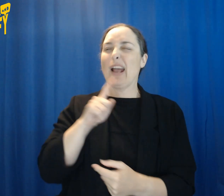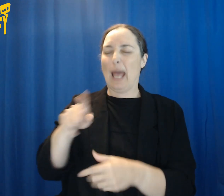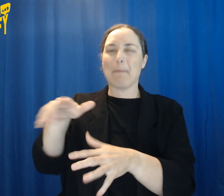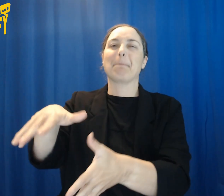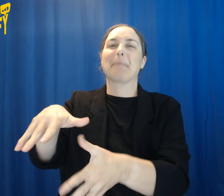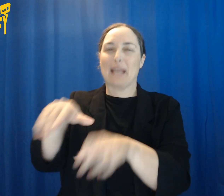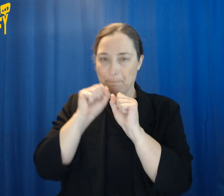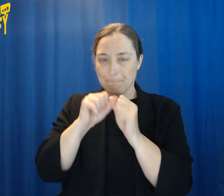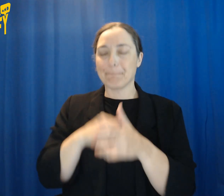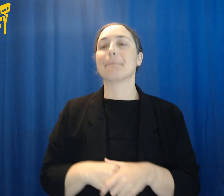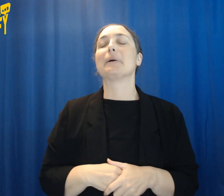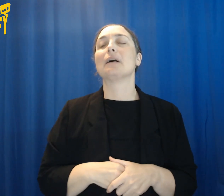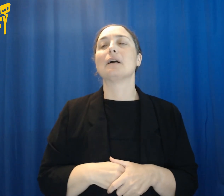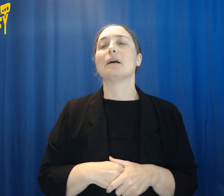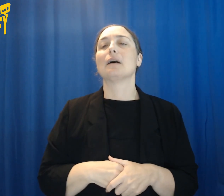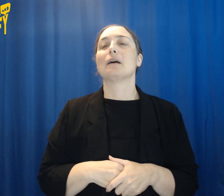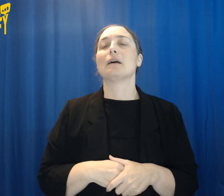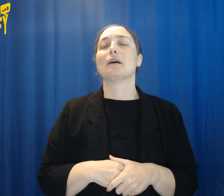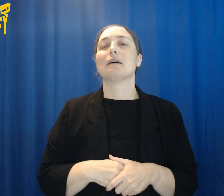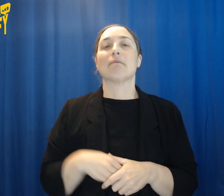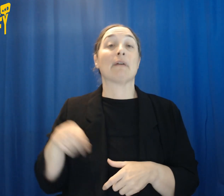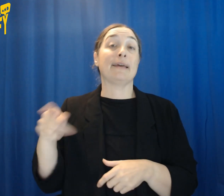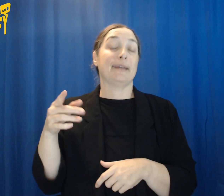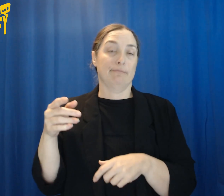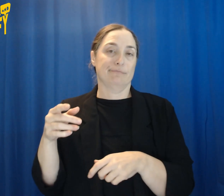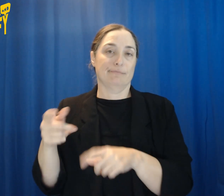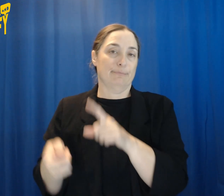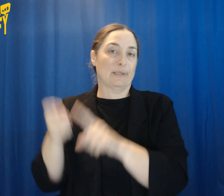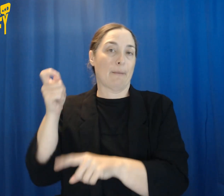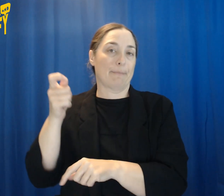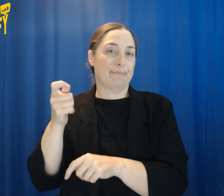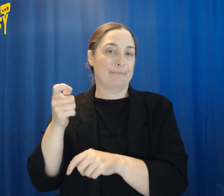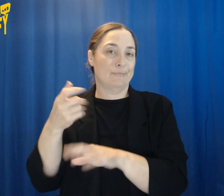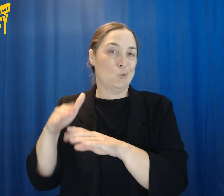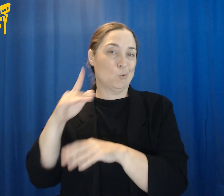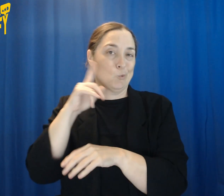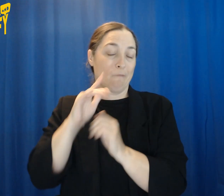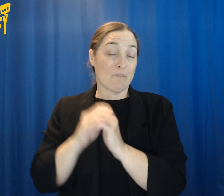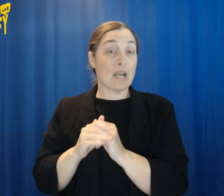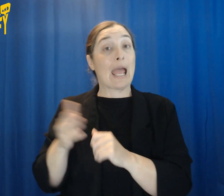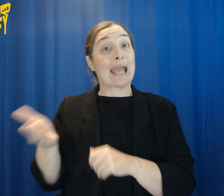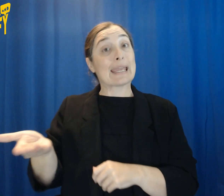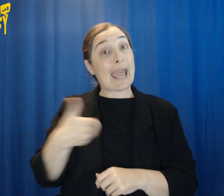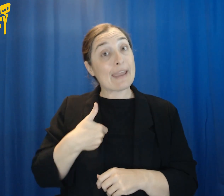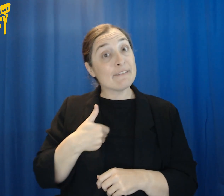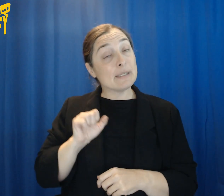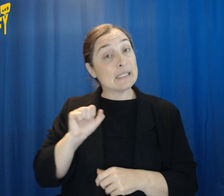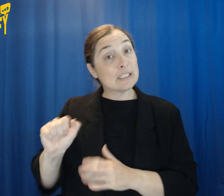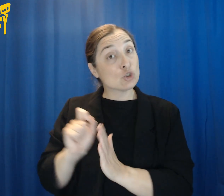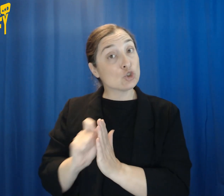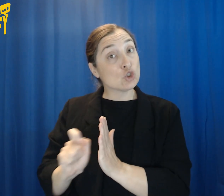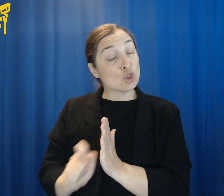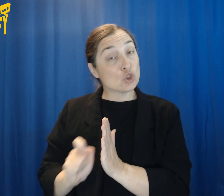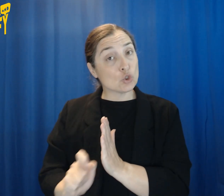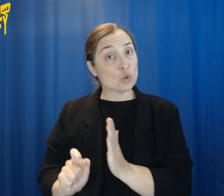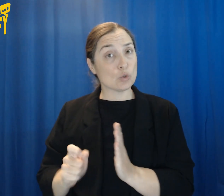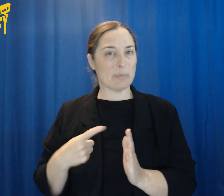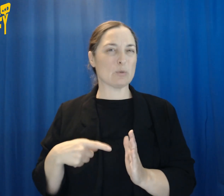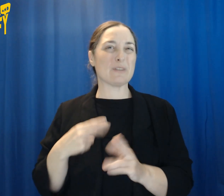he had already gotten a new girlfriend. He gave me that journal because he didn't want it anymore. To him, it didn't matter. Whereas